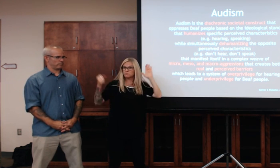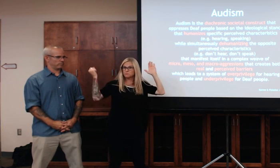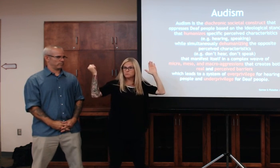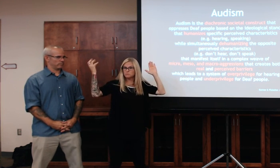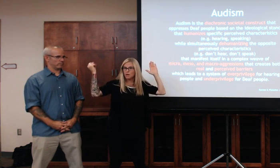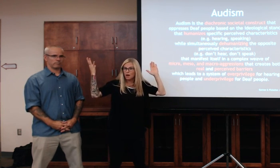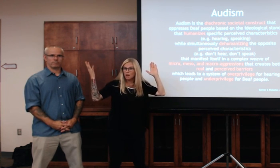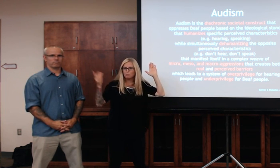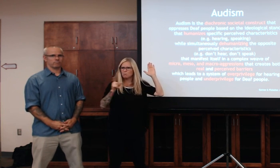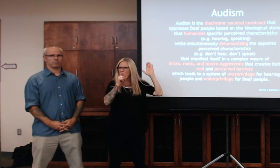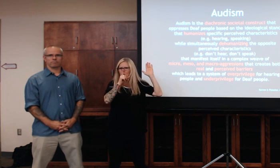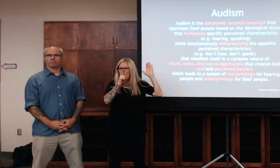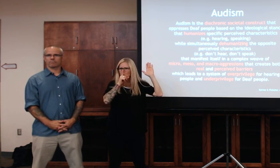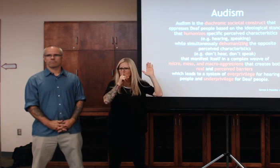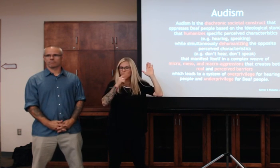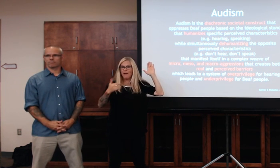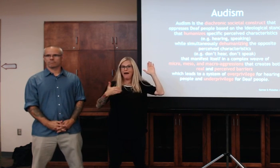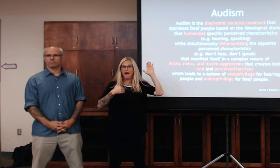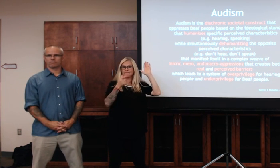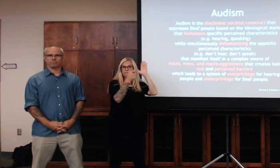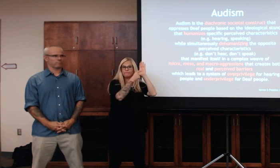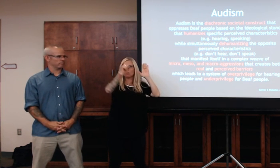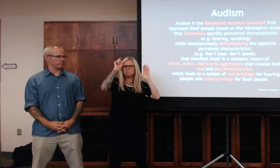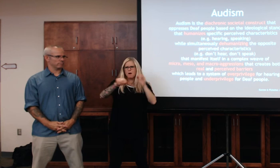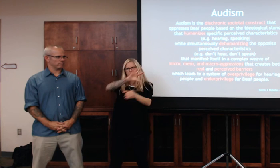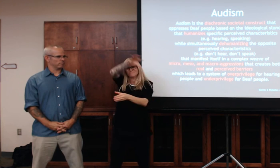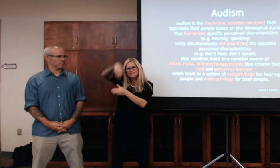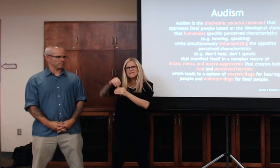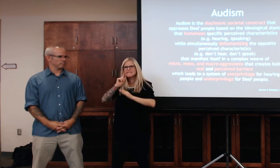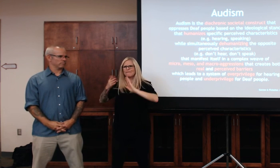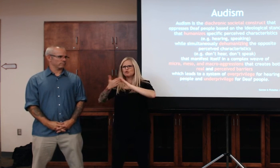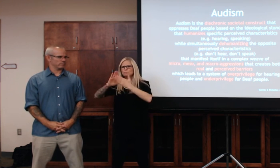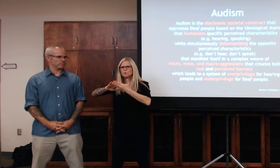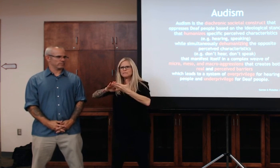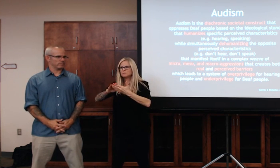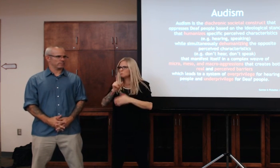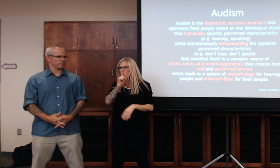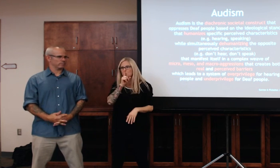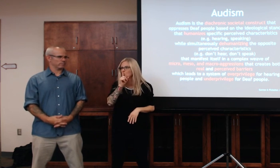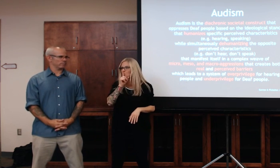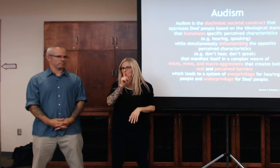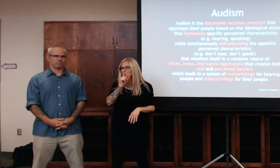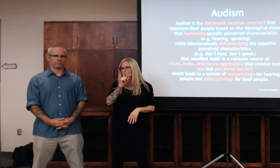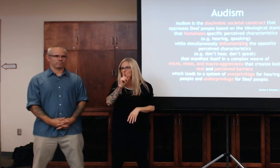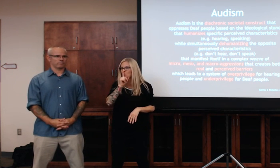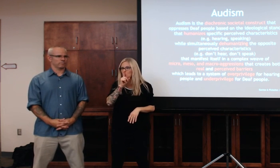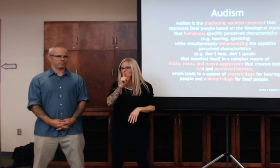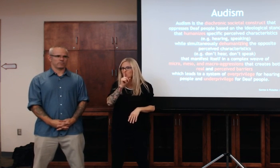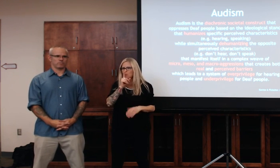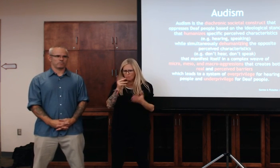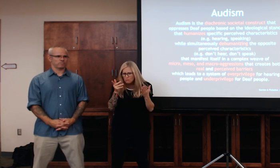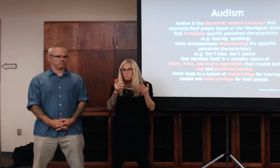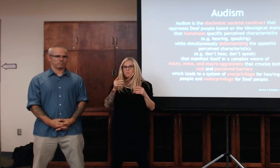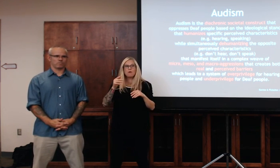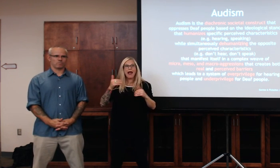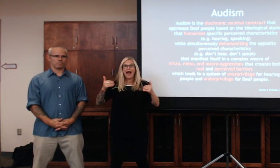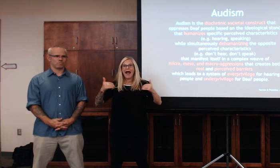is there terminology in that law that says they have to sign, that they have to be involved in the deaf community? That's not mentioned at all in those